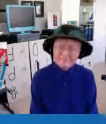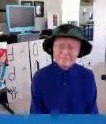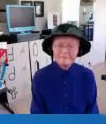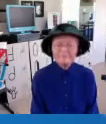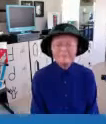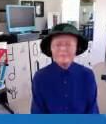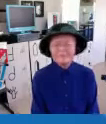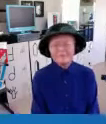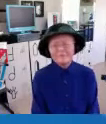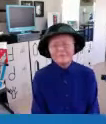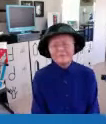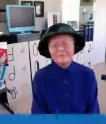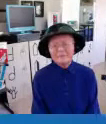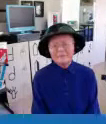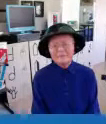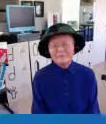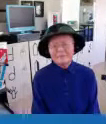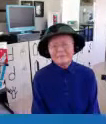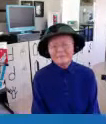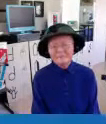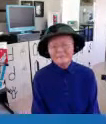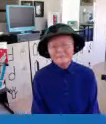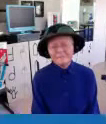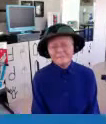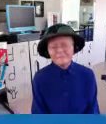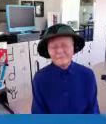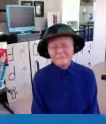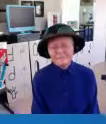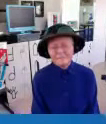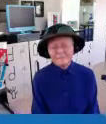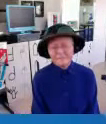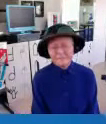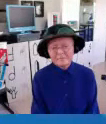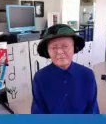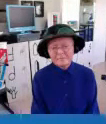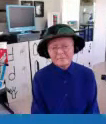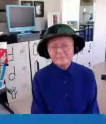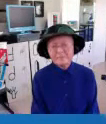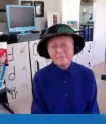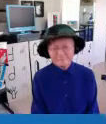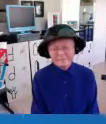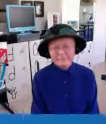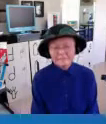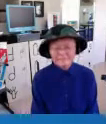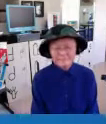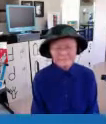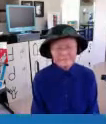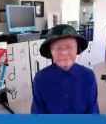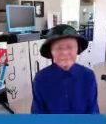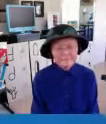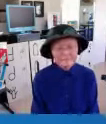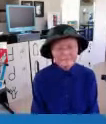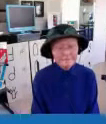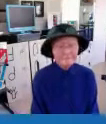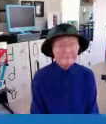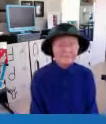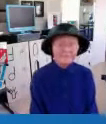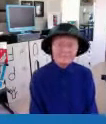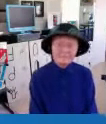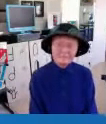behind from your perspective, not the signer's. Okay. Now let's look at the Lithuanian